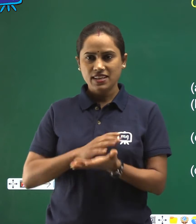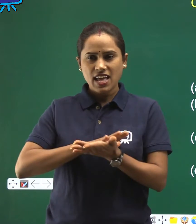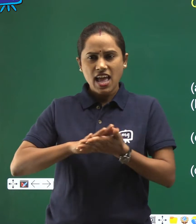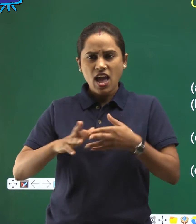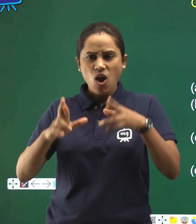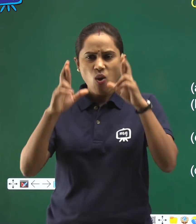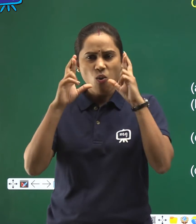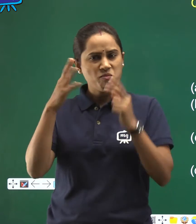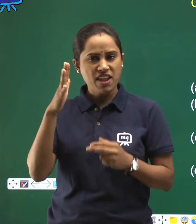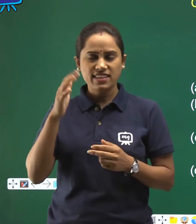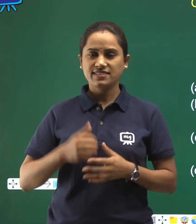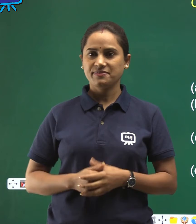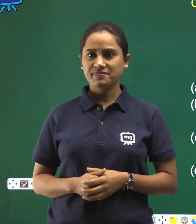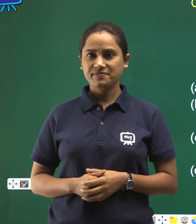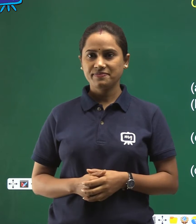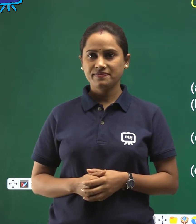hopeless